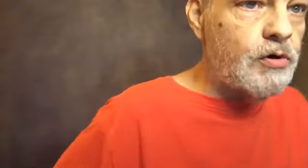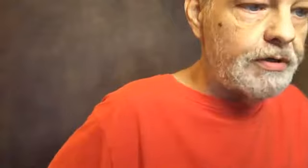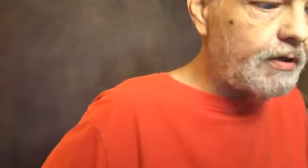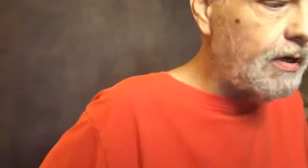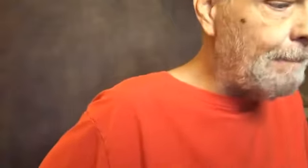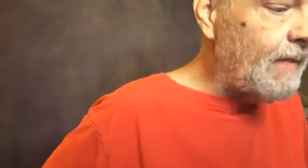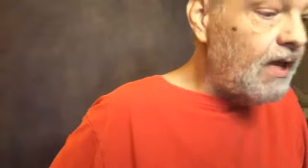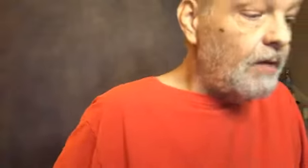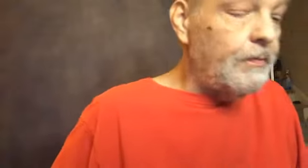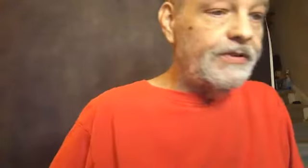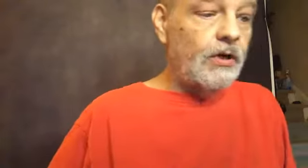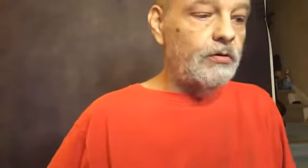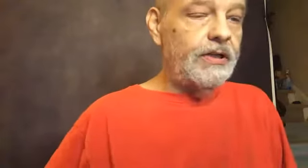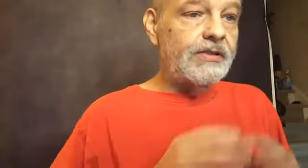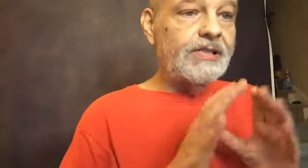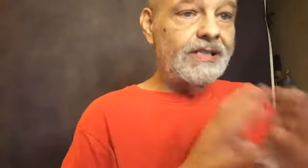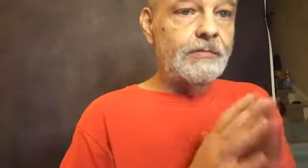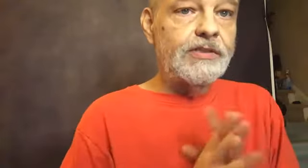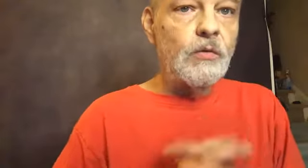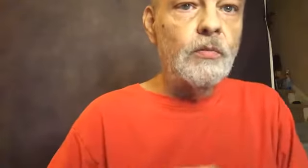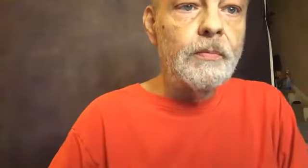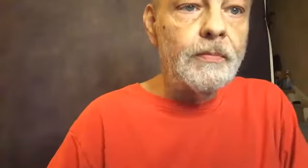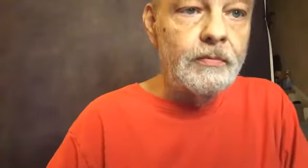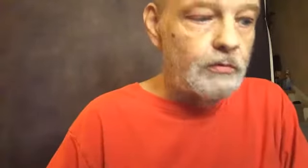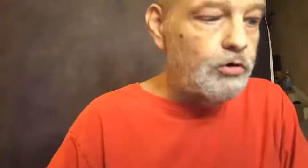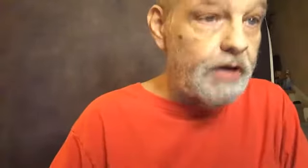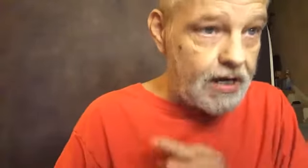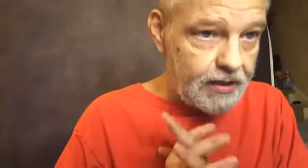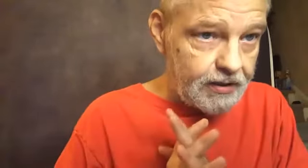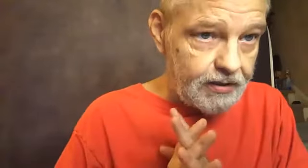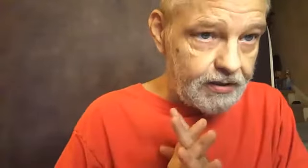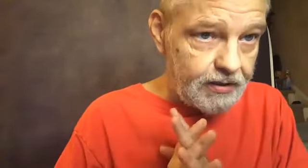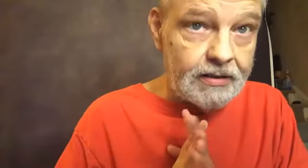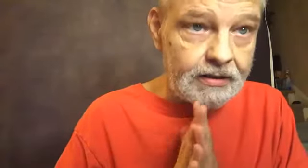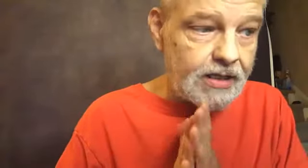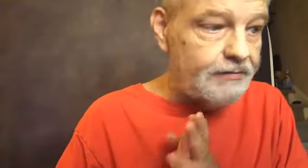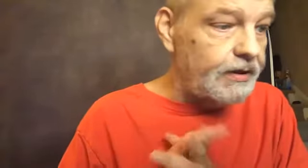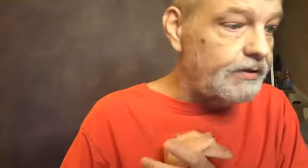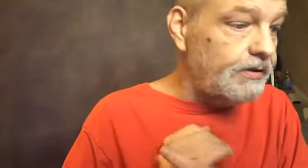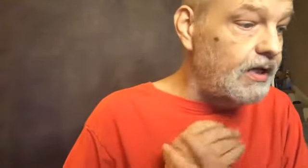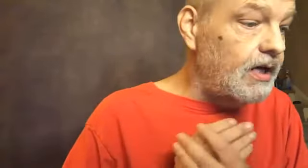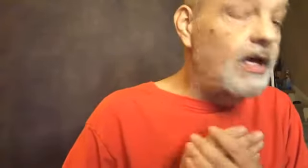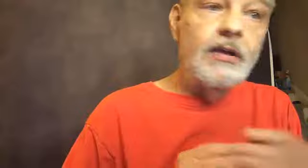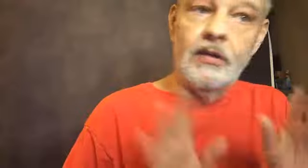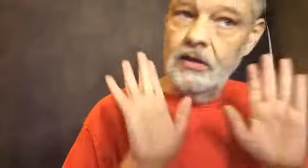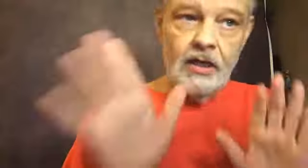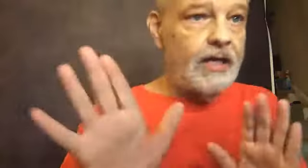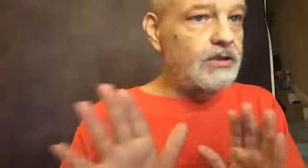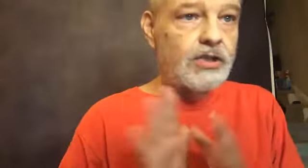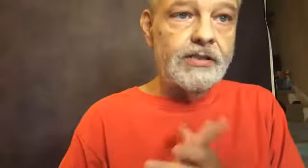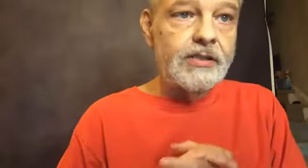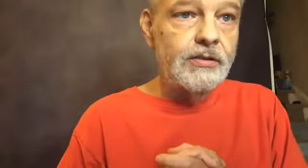important. So these systems that were created in the 1970s, again, just